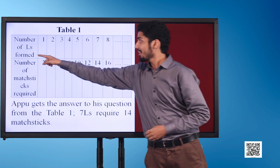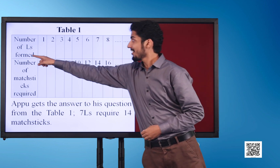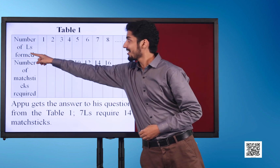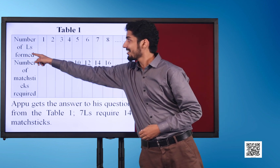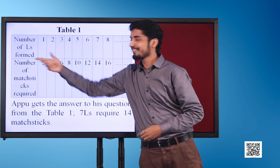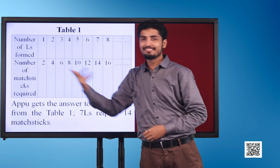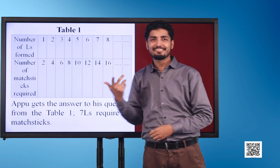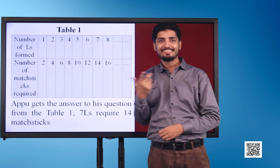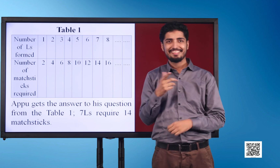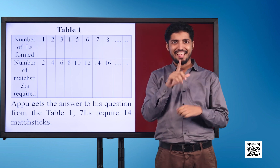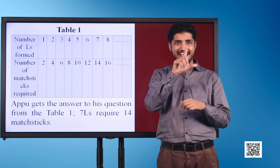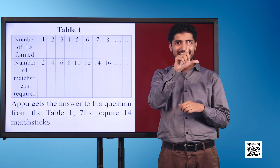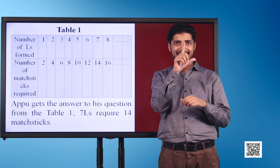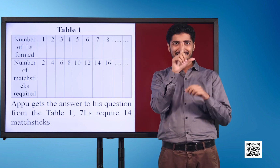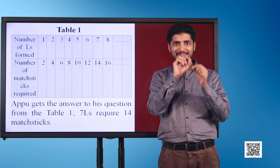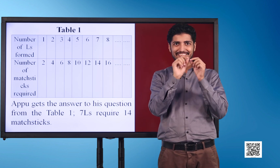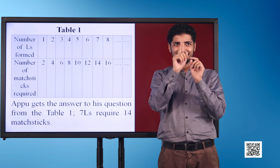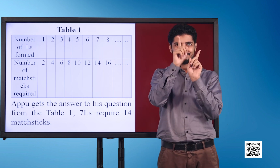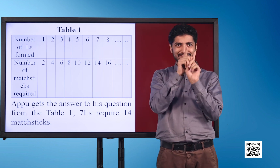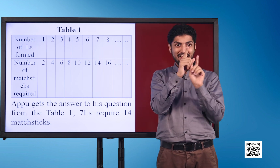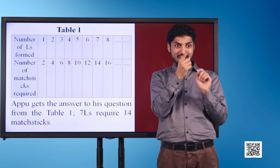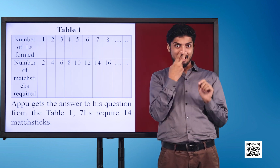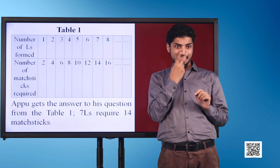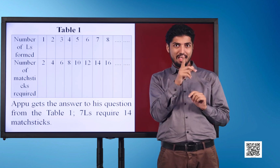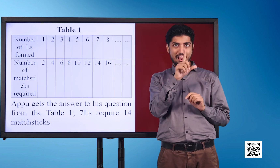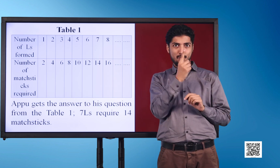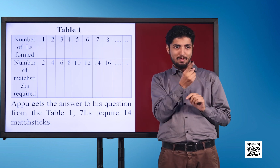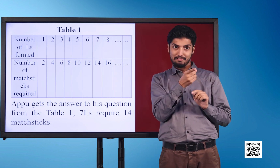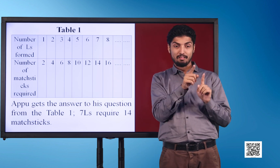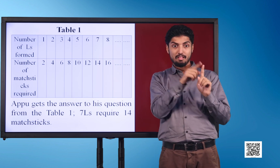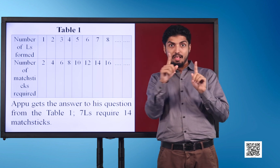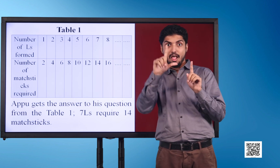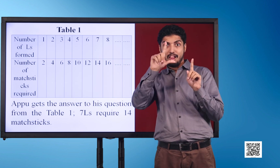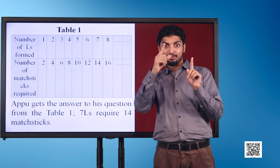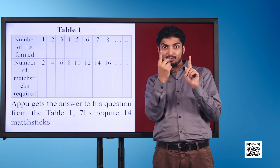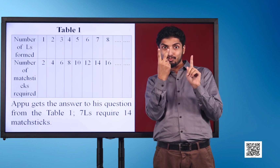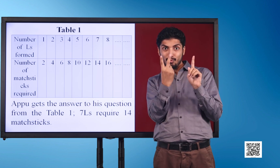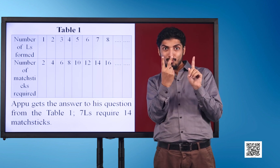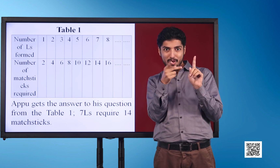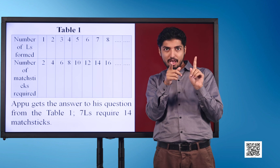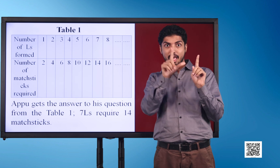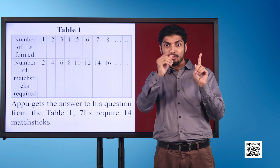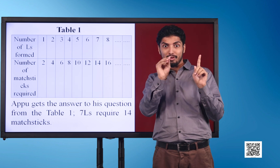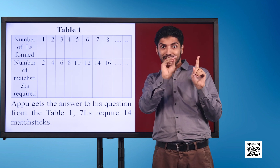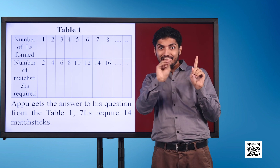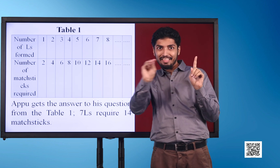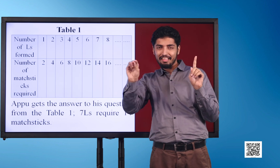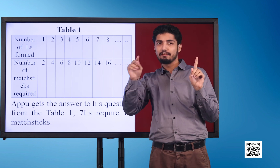Table 1. Row 1. Number of Ls formed. Row 2. Number of matchsticks required.